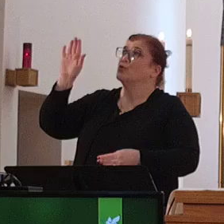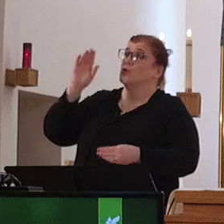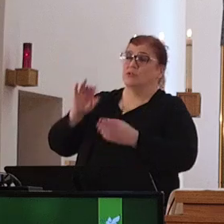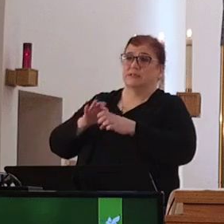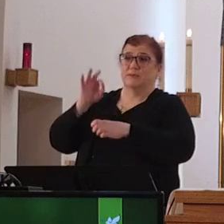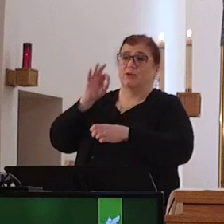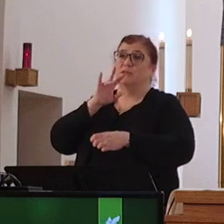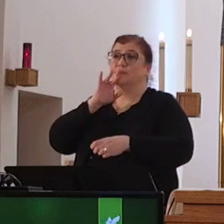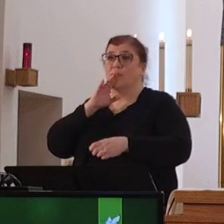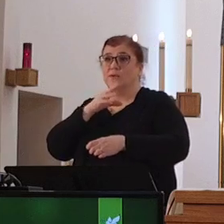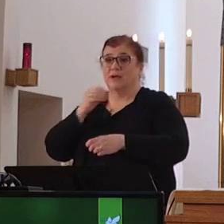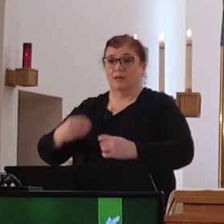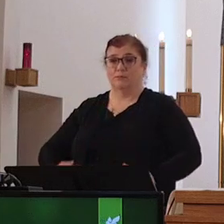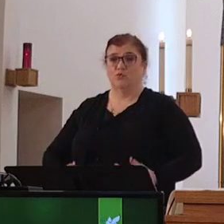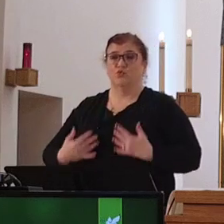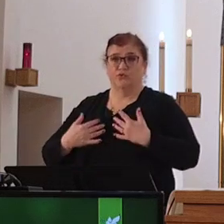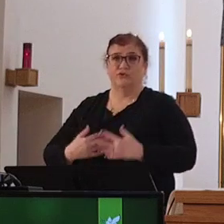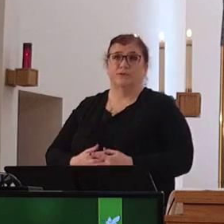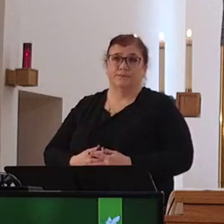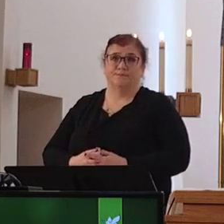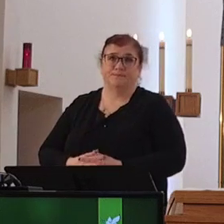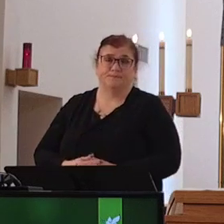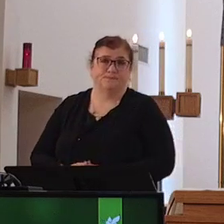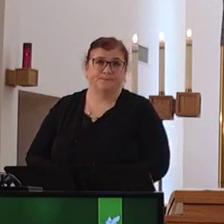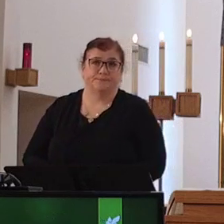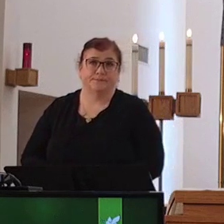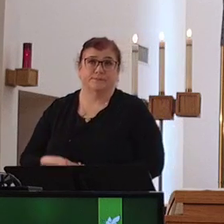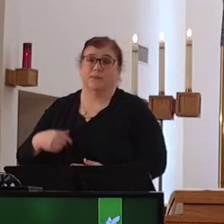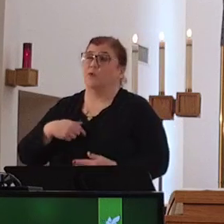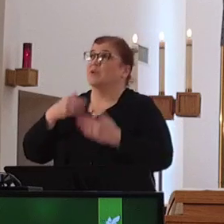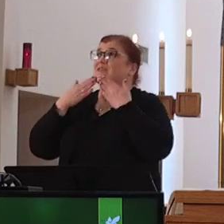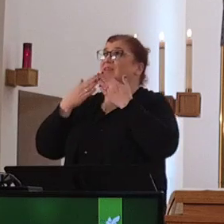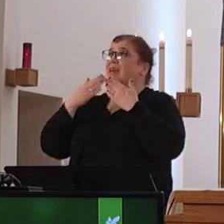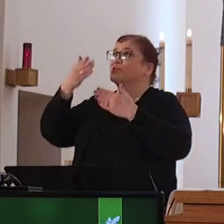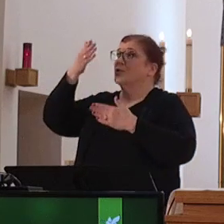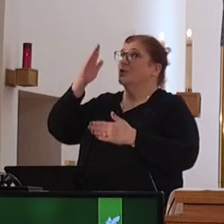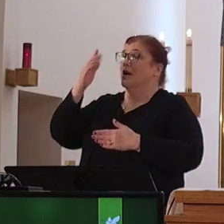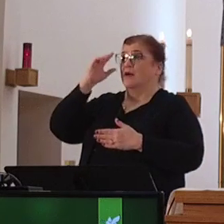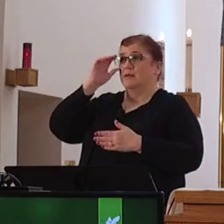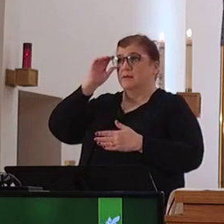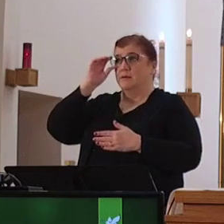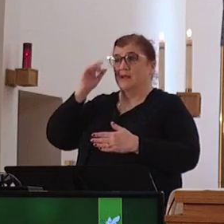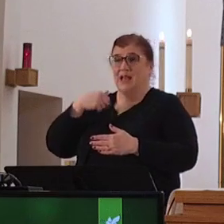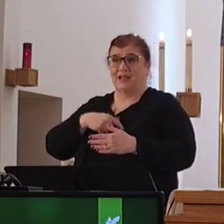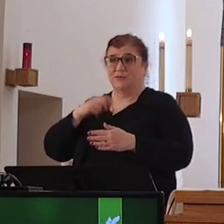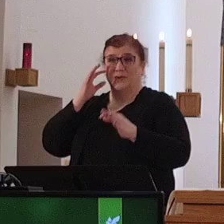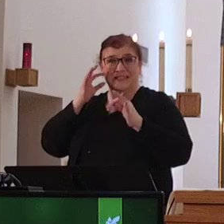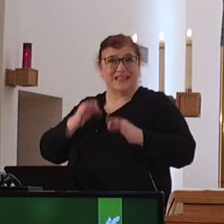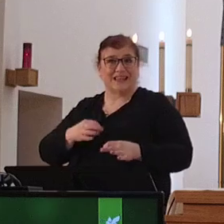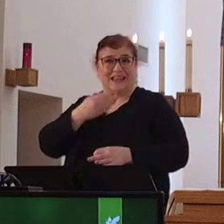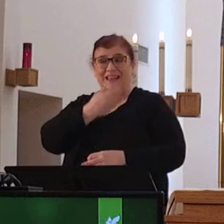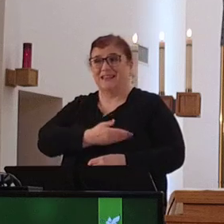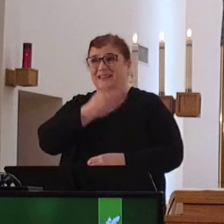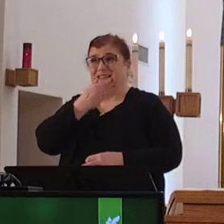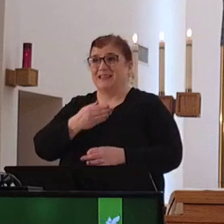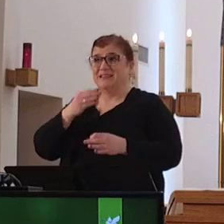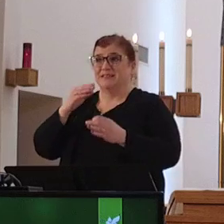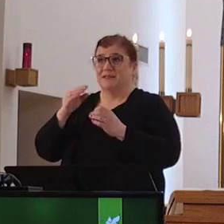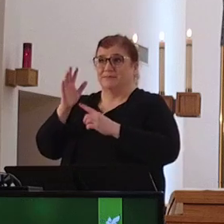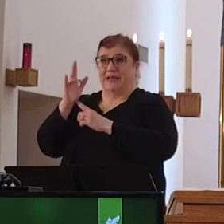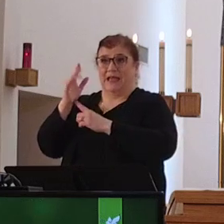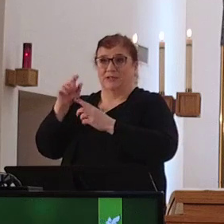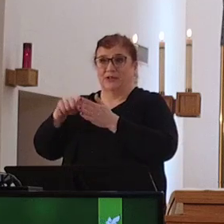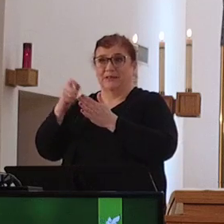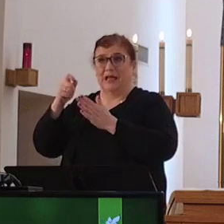spirit spoke and moved. We give you thanks, O God, as we dedicate these candle lighters to